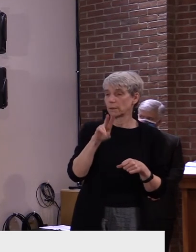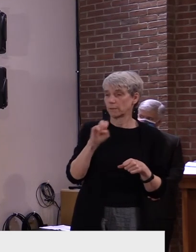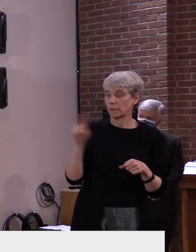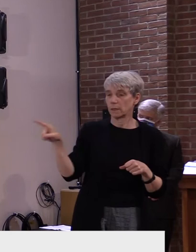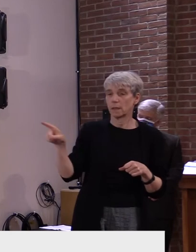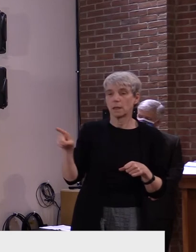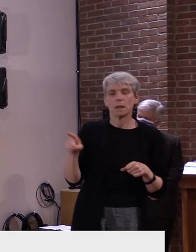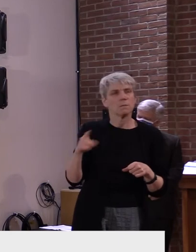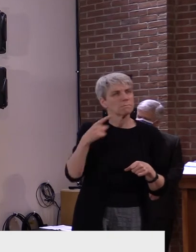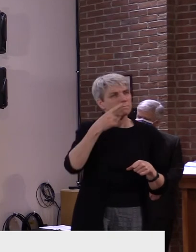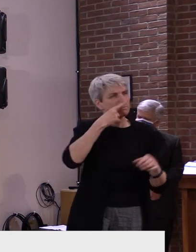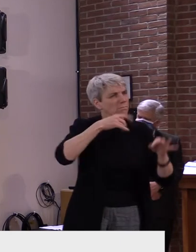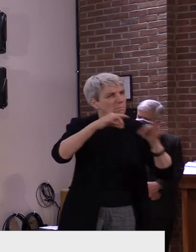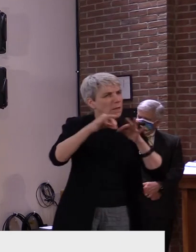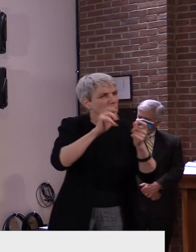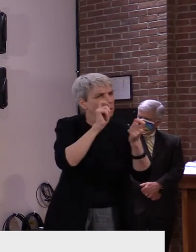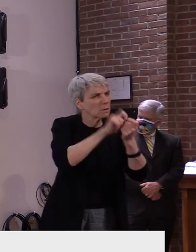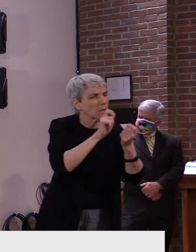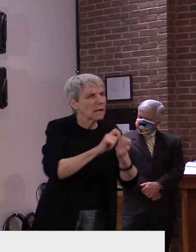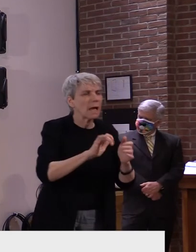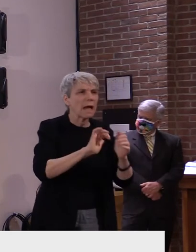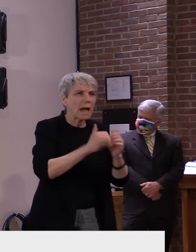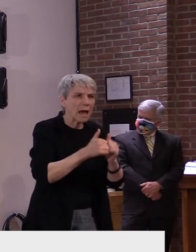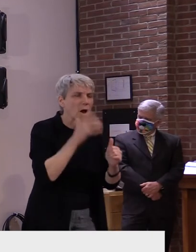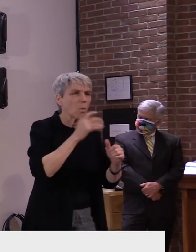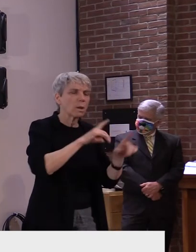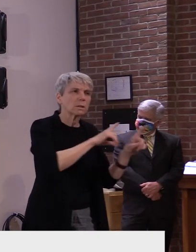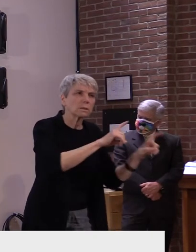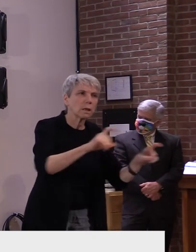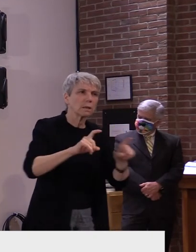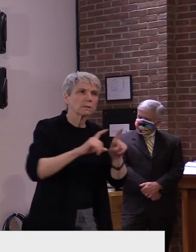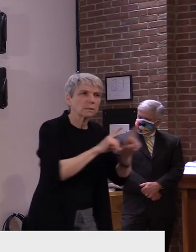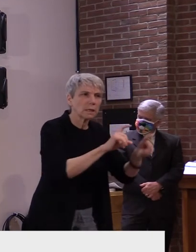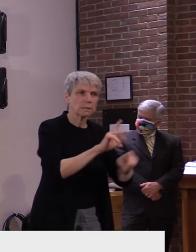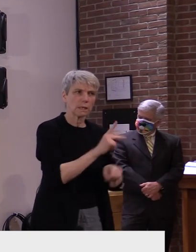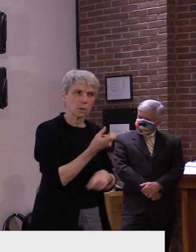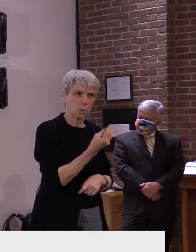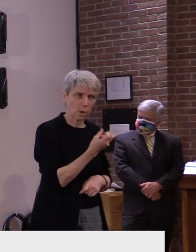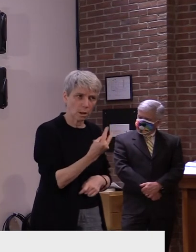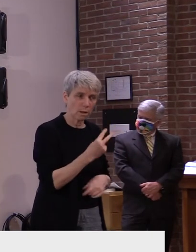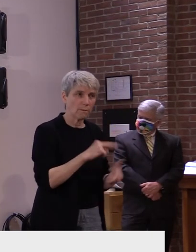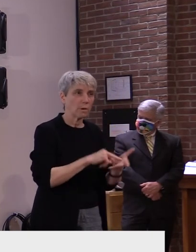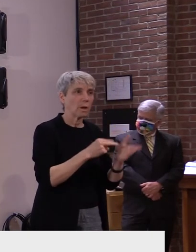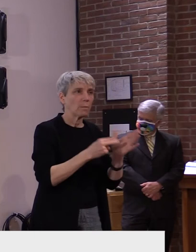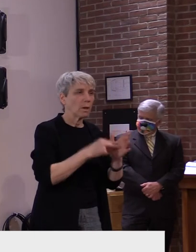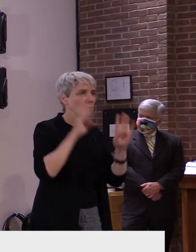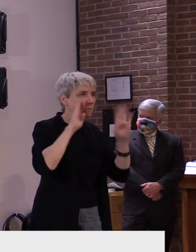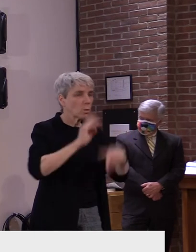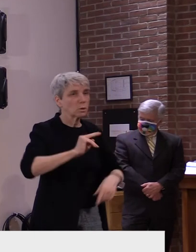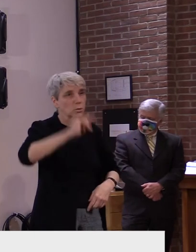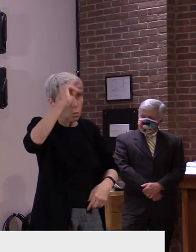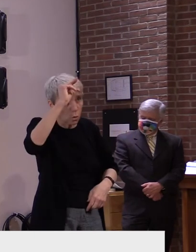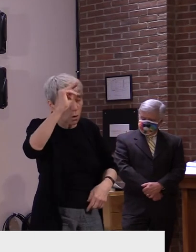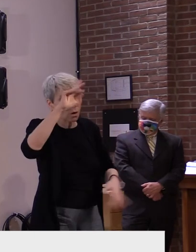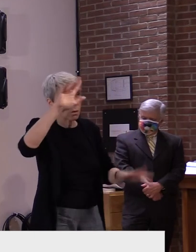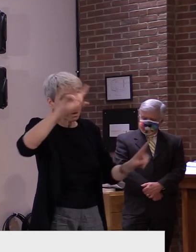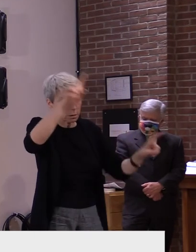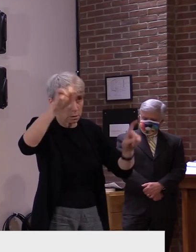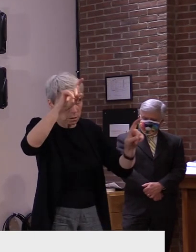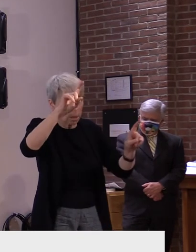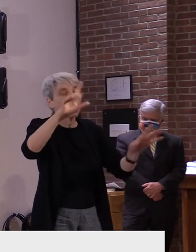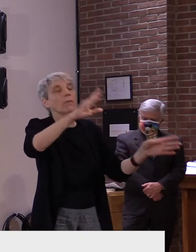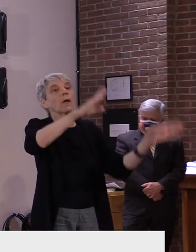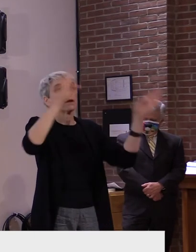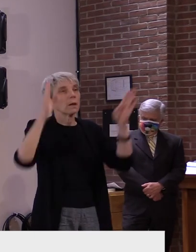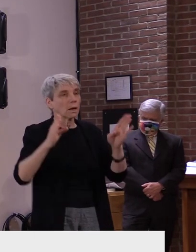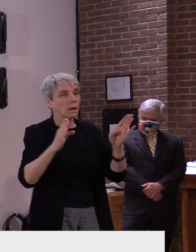teachers are you looking at doing a snapshot of teachers in each section of the state or are you going